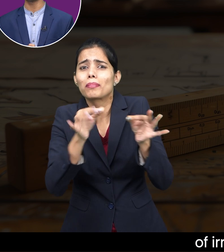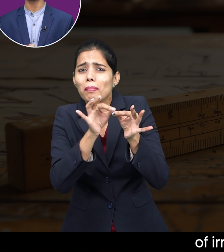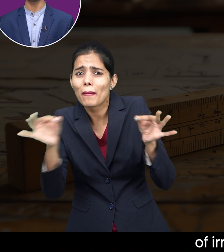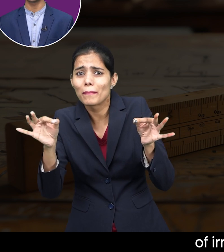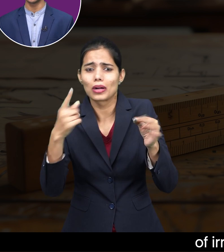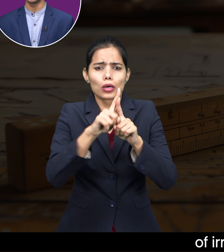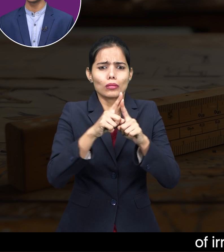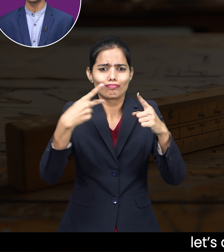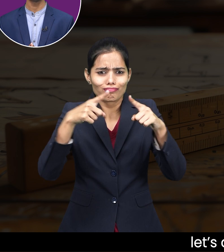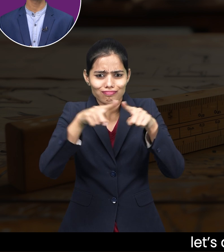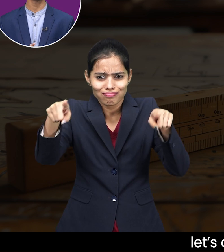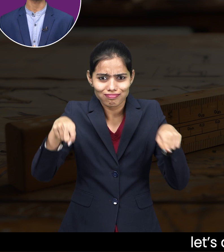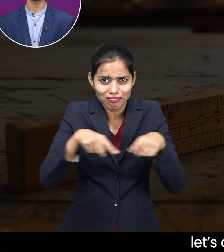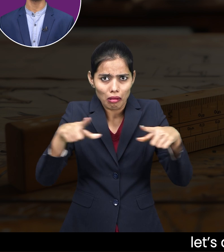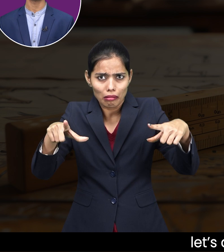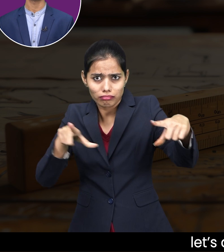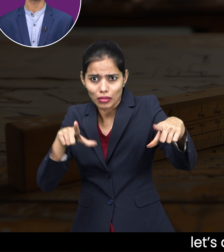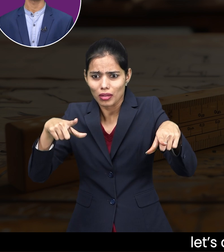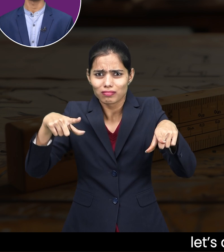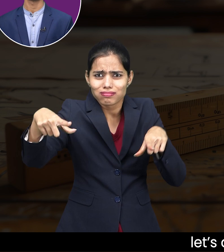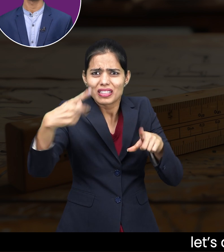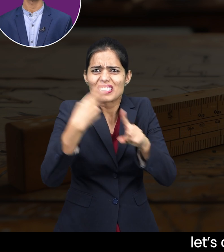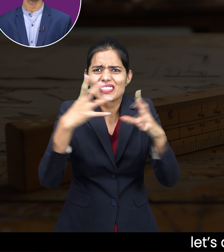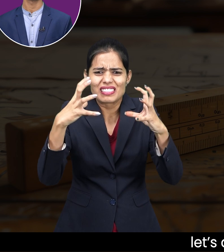volume of irregular solids, let's do an activity.